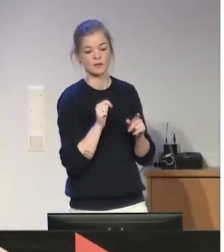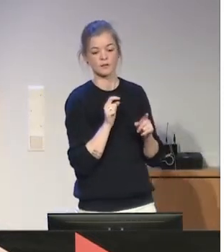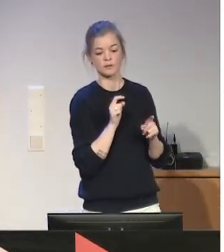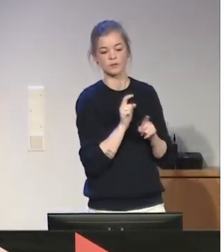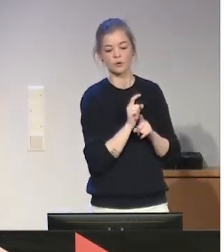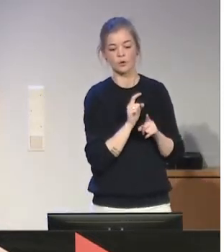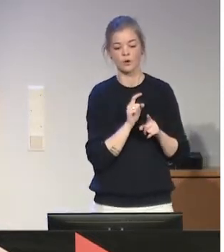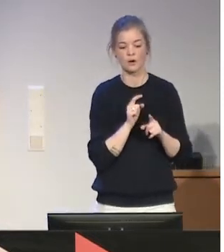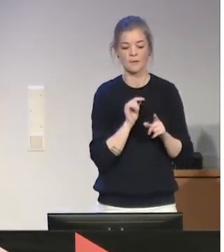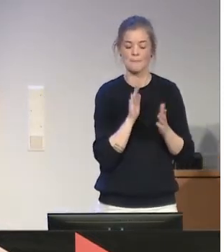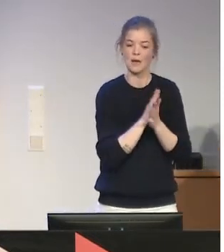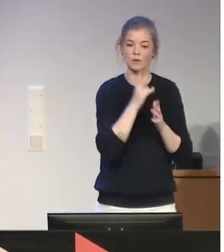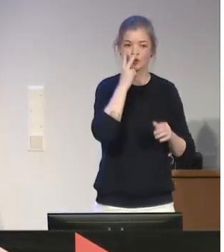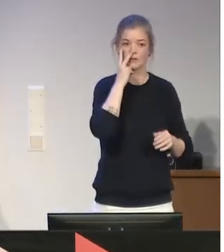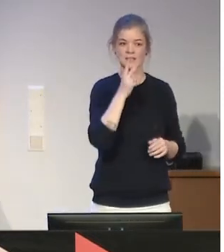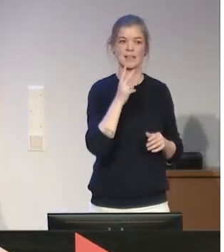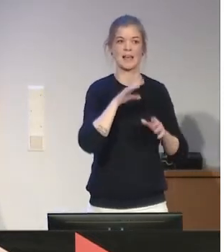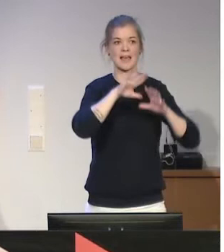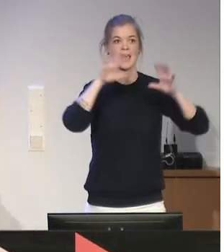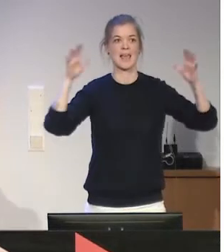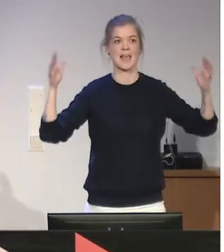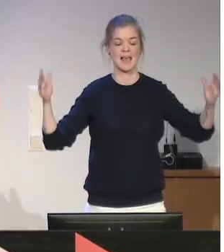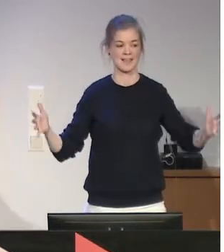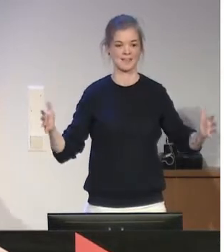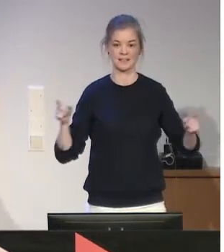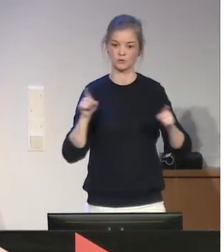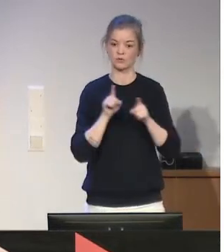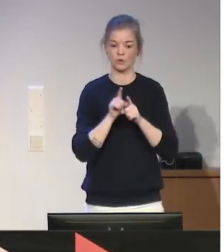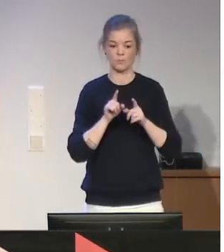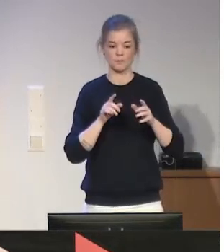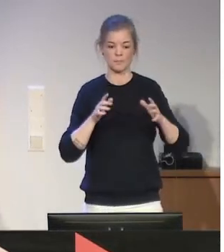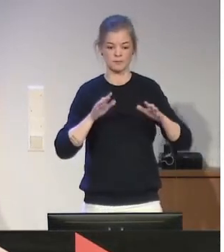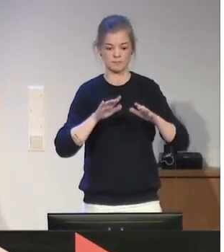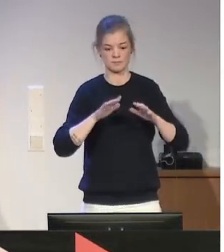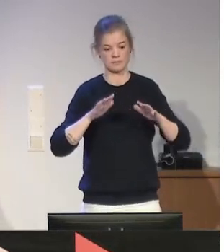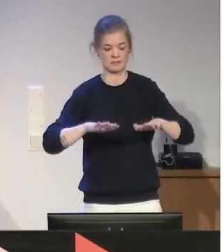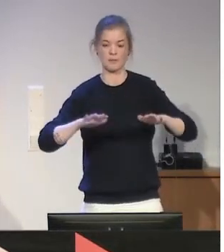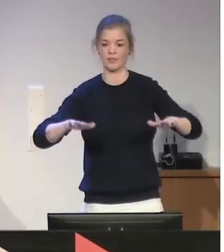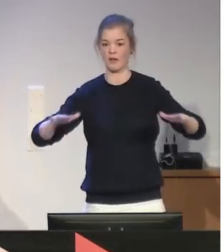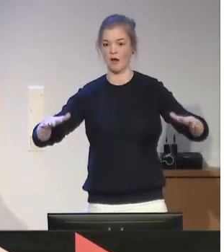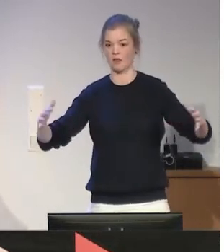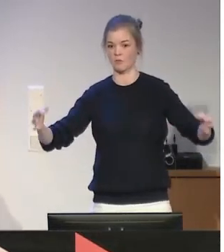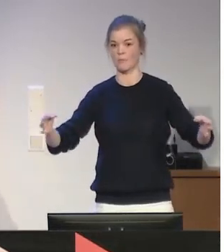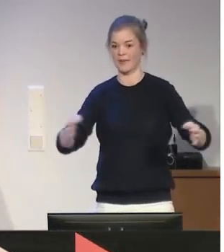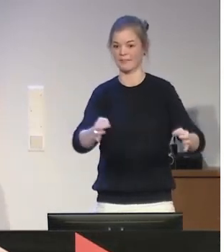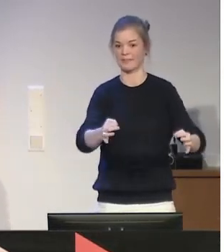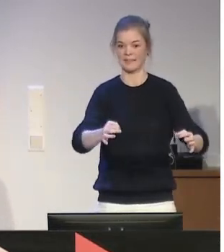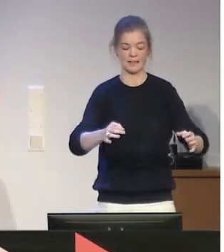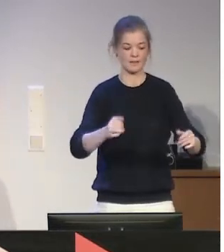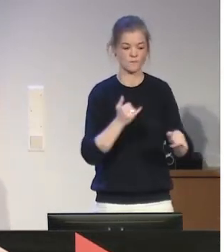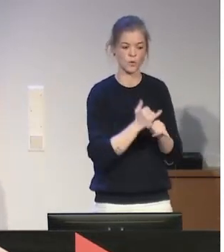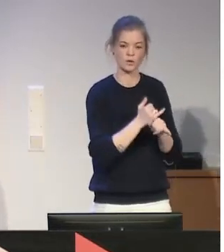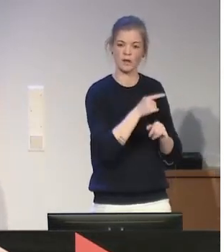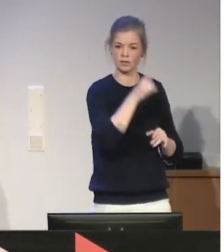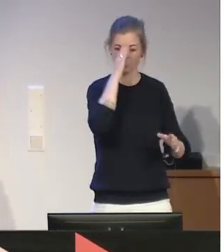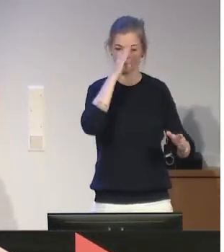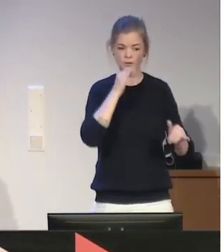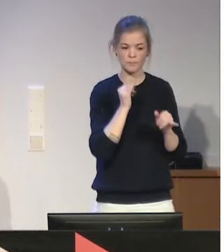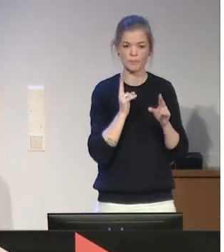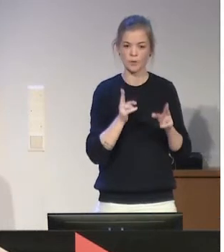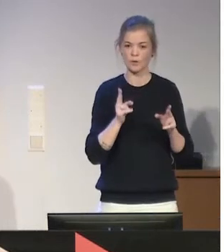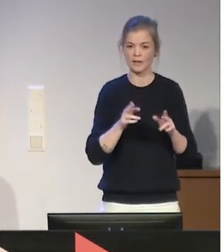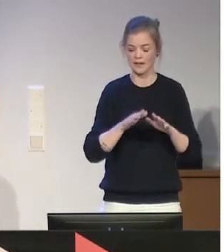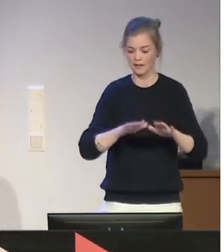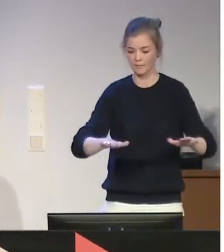in the short video of 3.5 minutes, but you have to see the whole picture. You really do see the whole situation and all the components